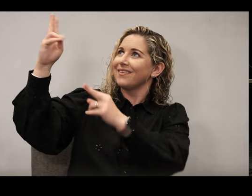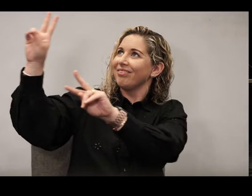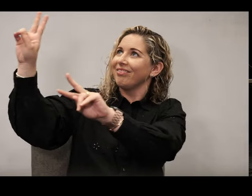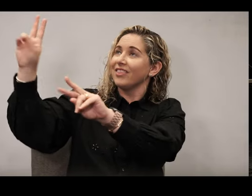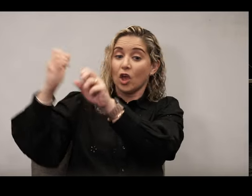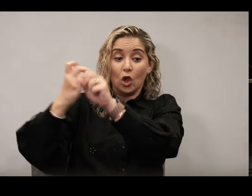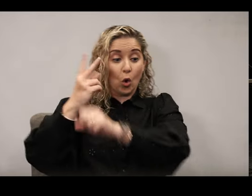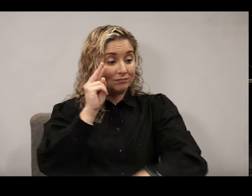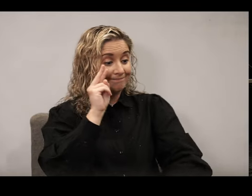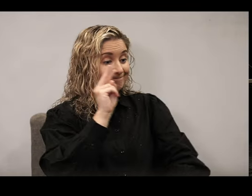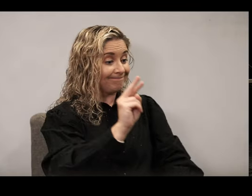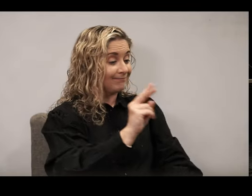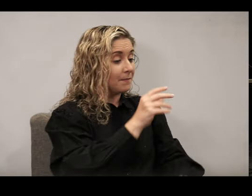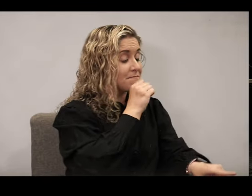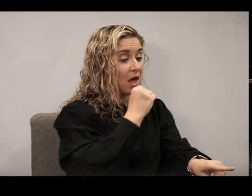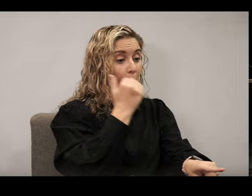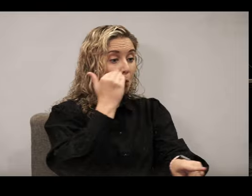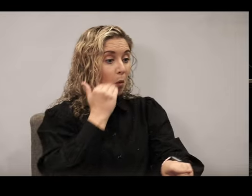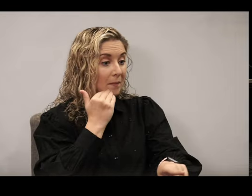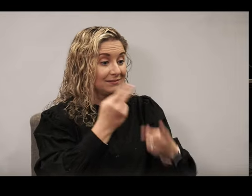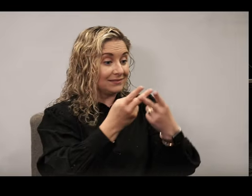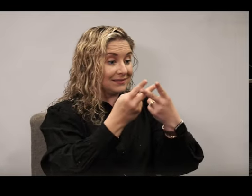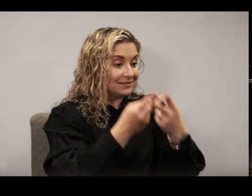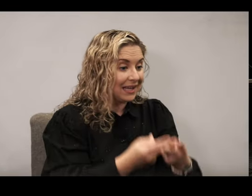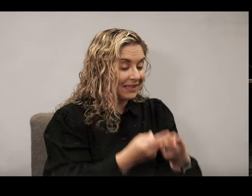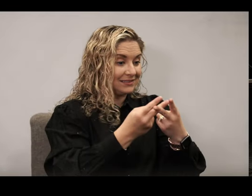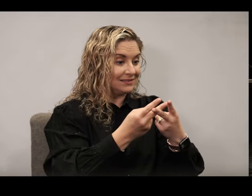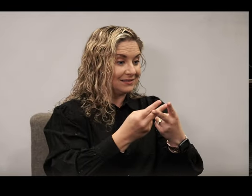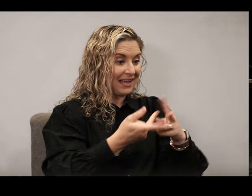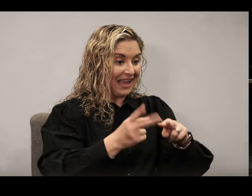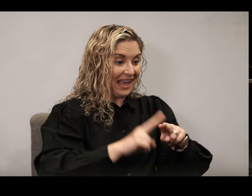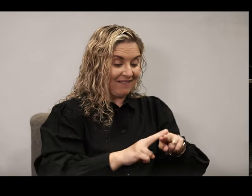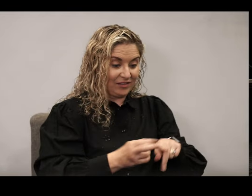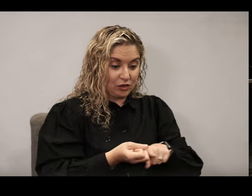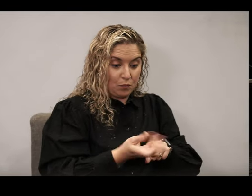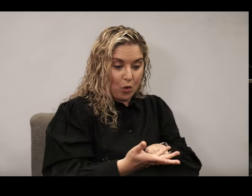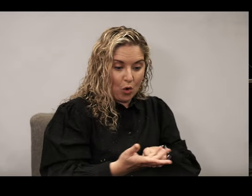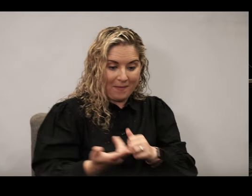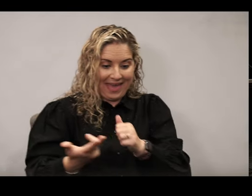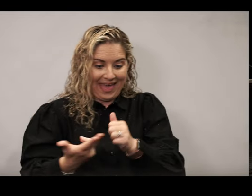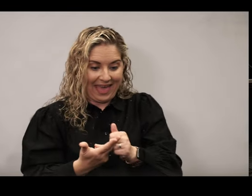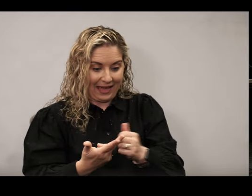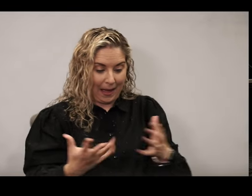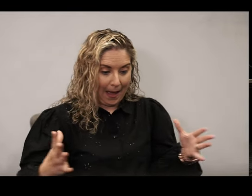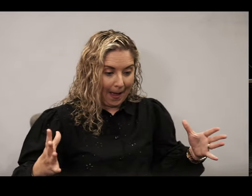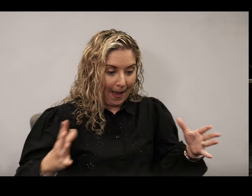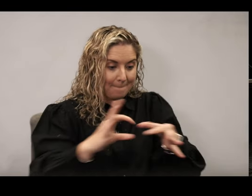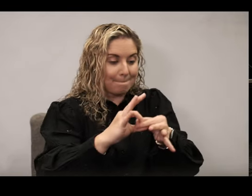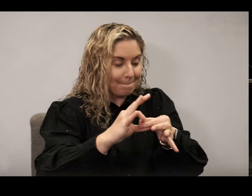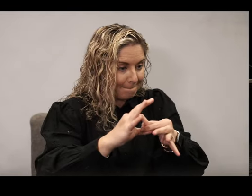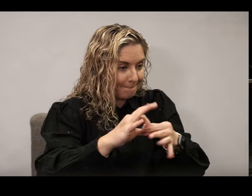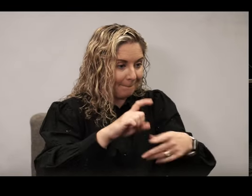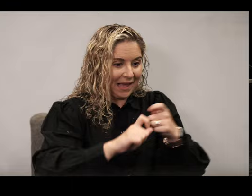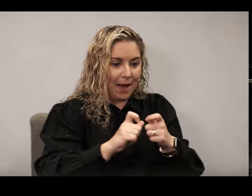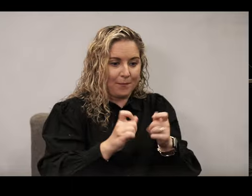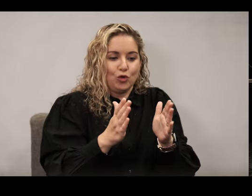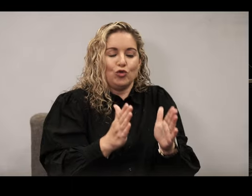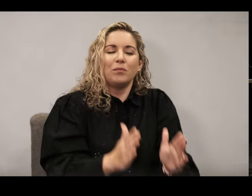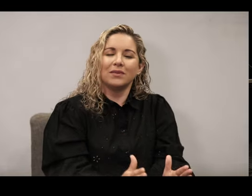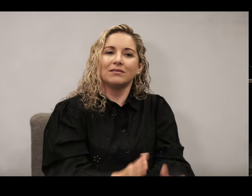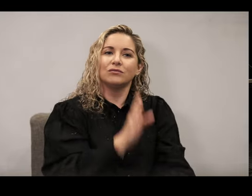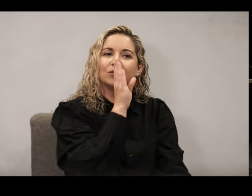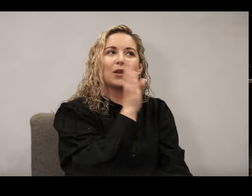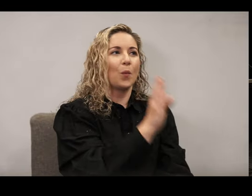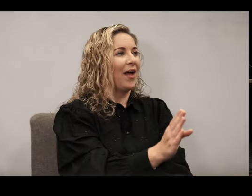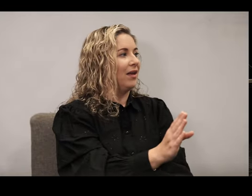moment the sperm fertilizes the egg, human life is sacred, including the life of the unborn baby. No human, whoever they may be, ever